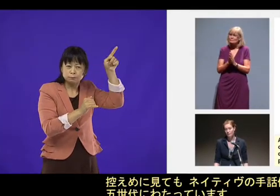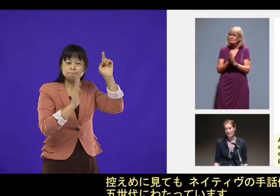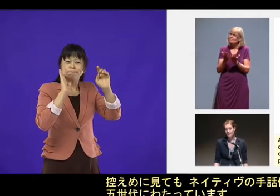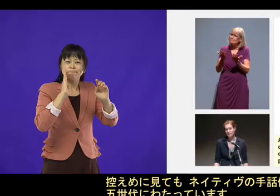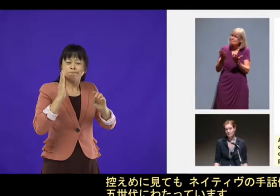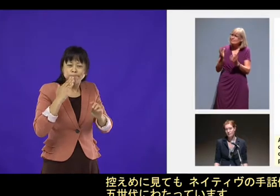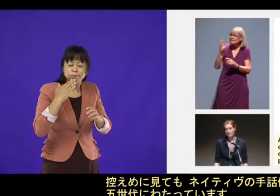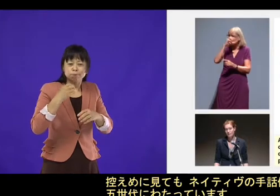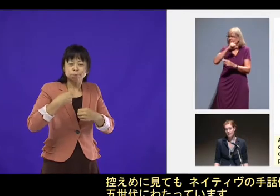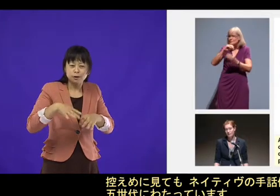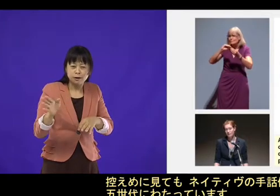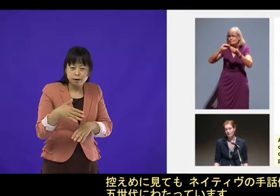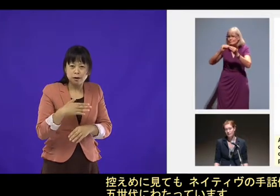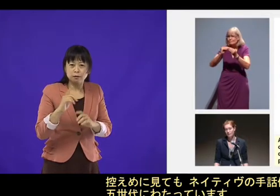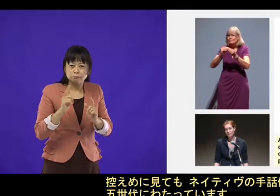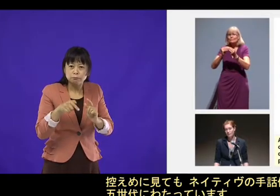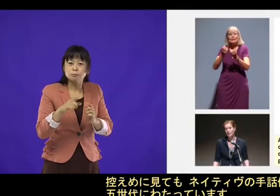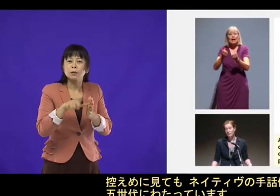of